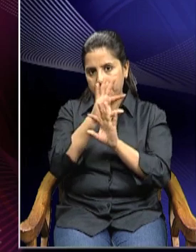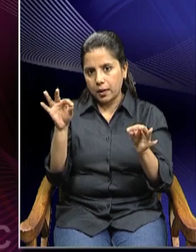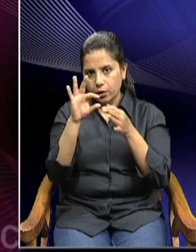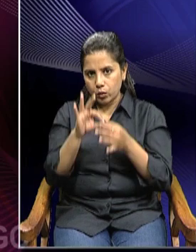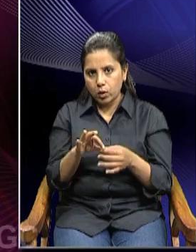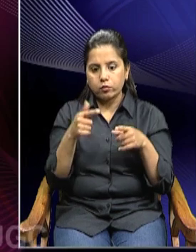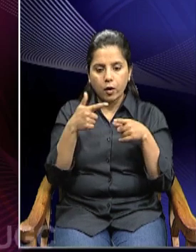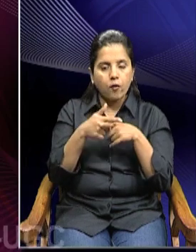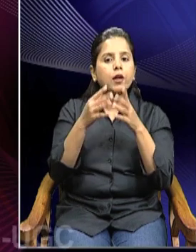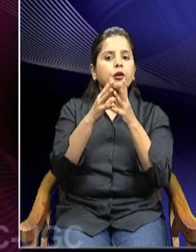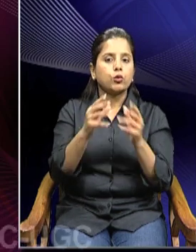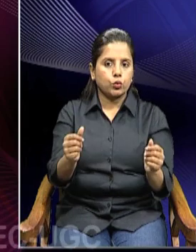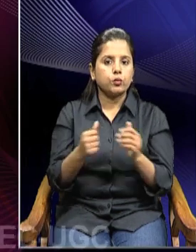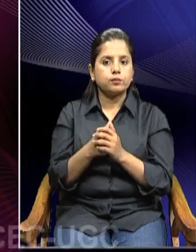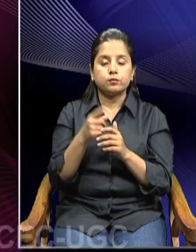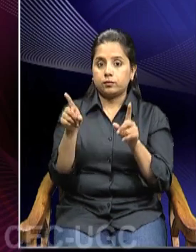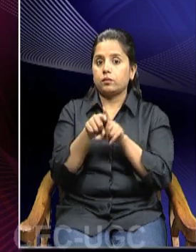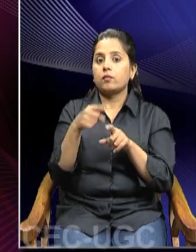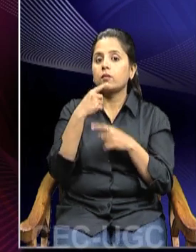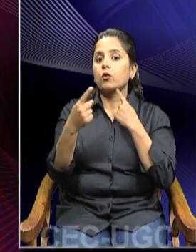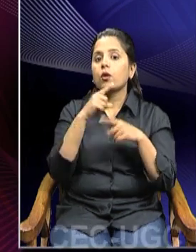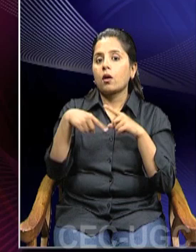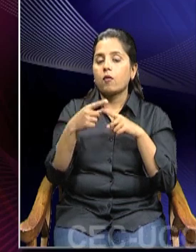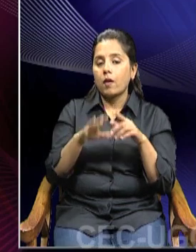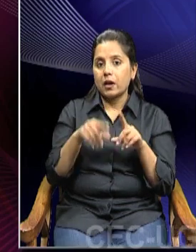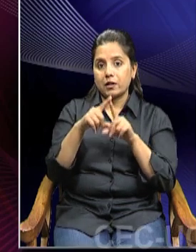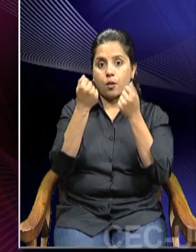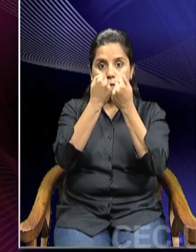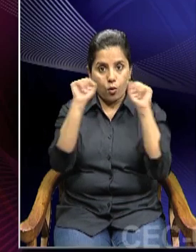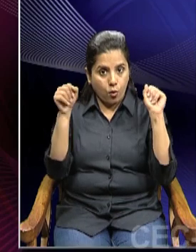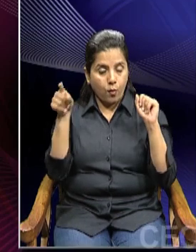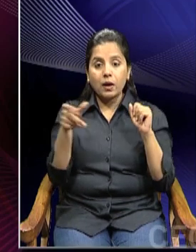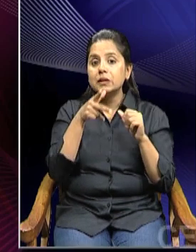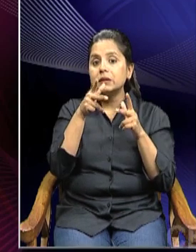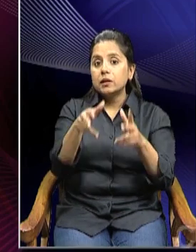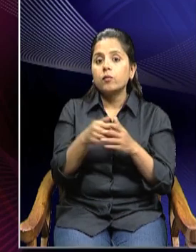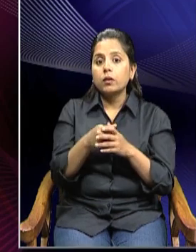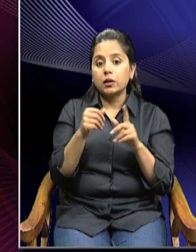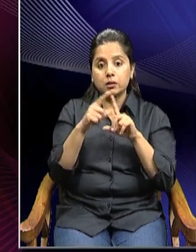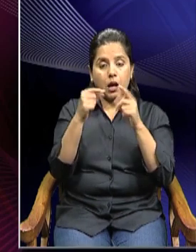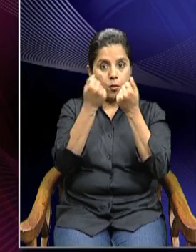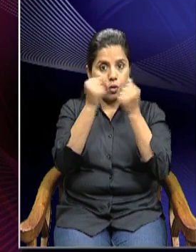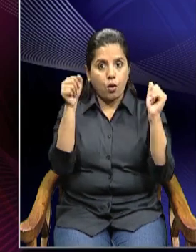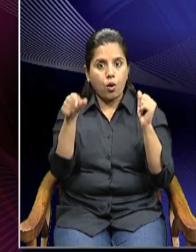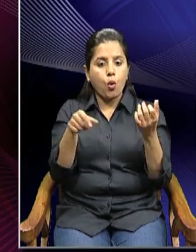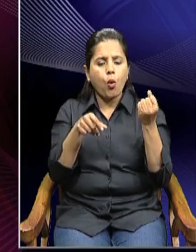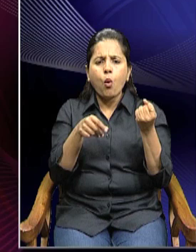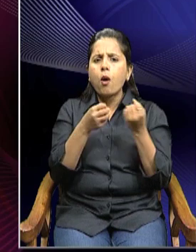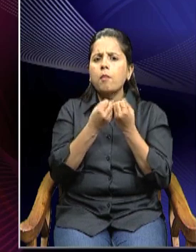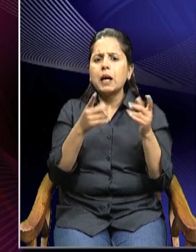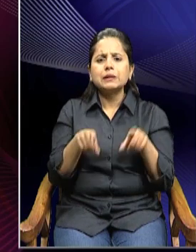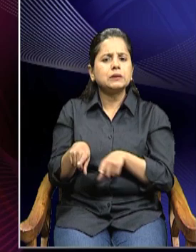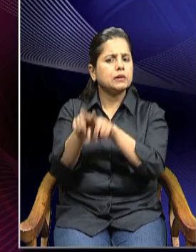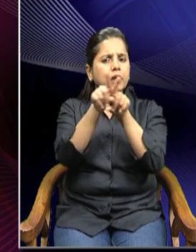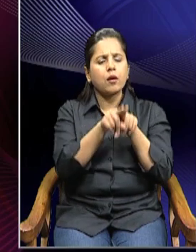conflict resolution. He also talks about democracies. He says that democracies hold common